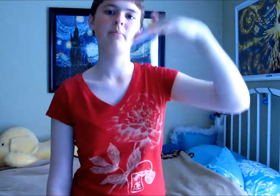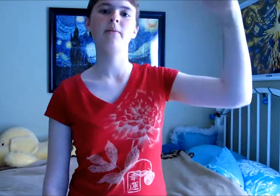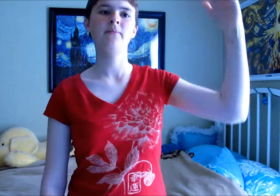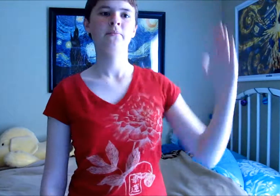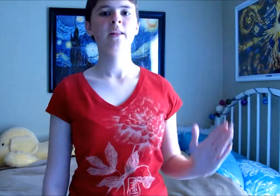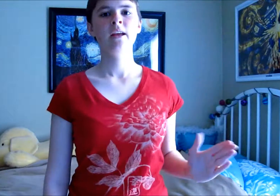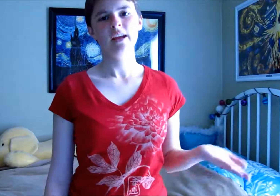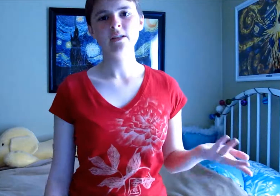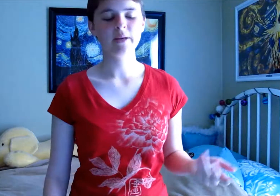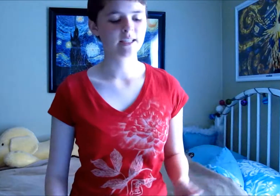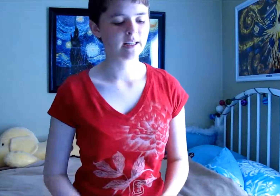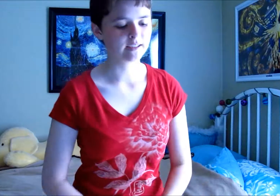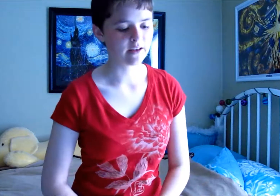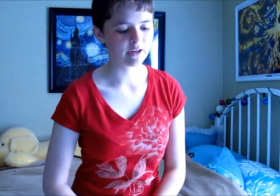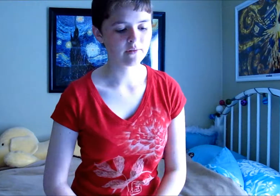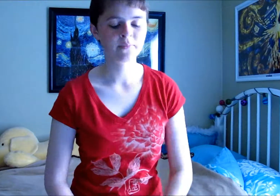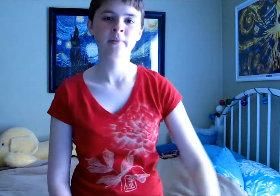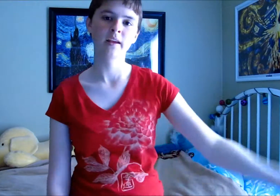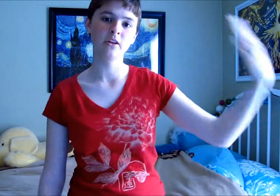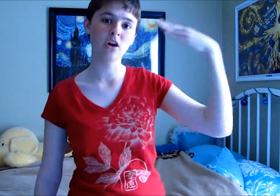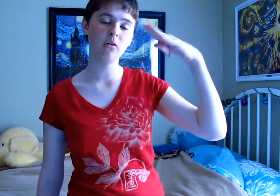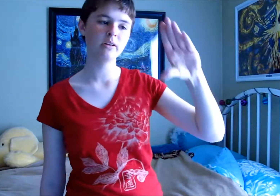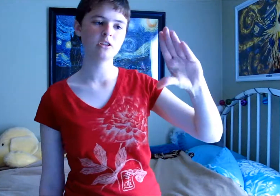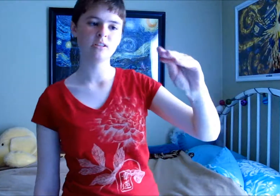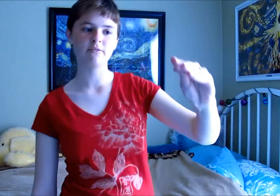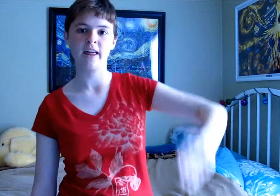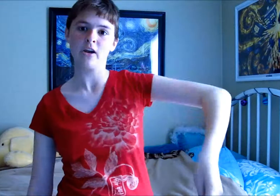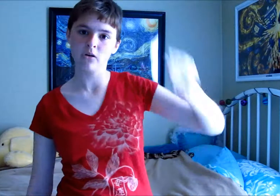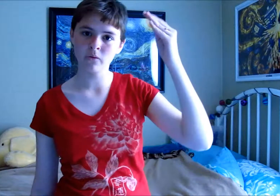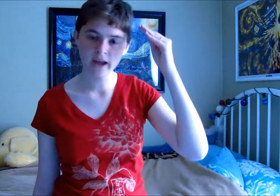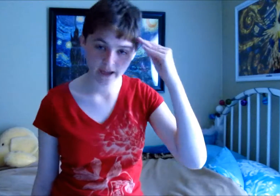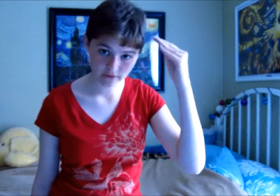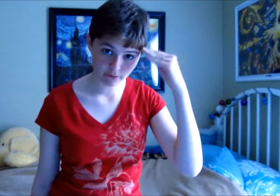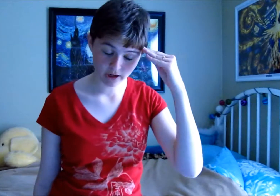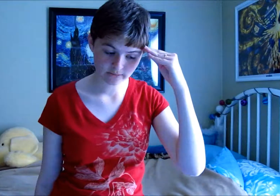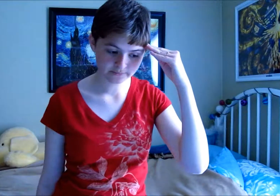but it's basically a 7. No is just a flat O at your forehead.